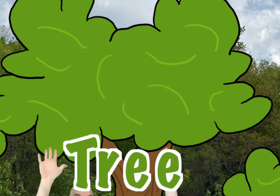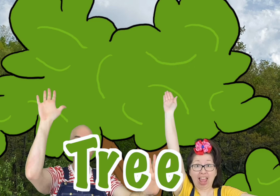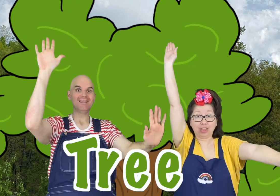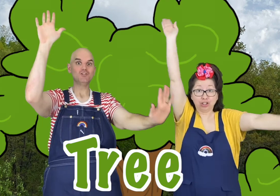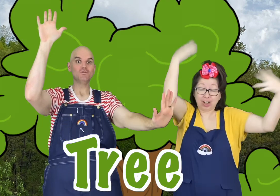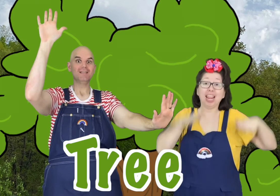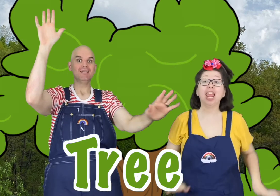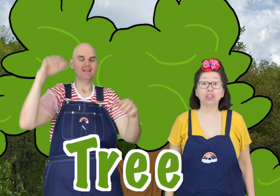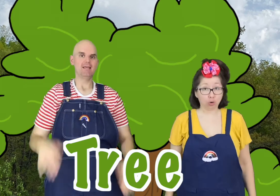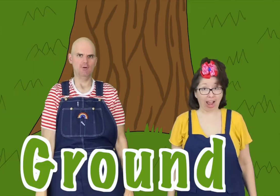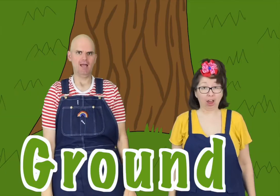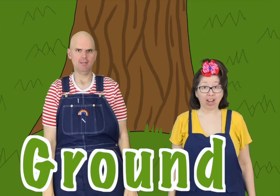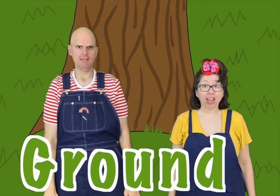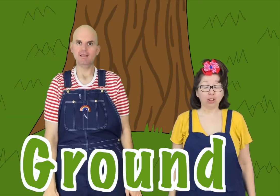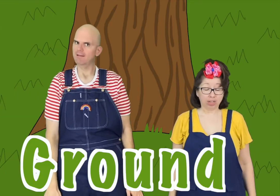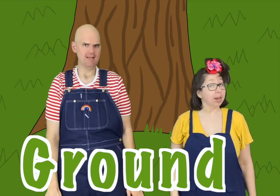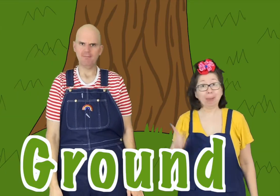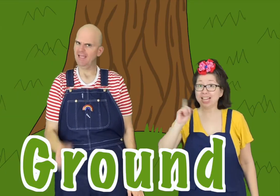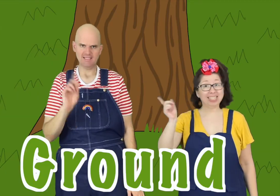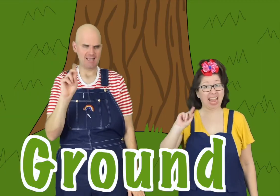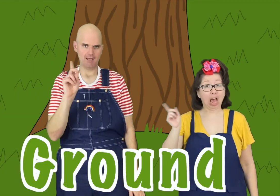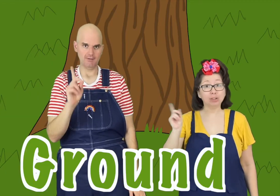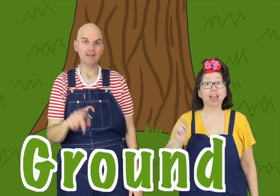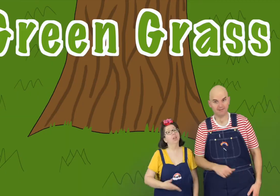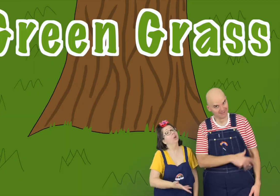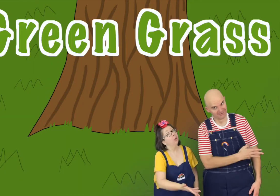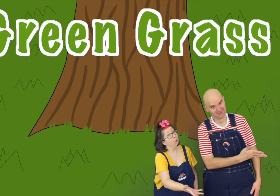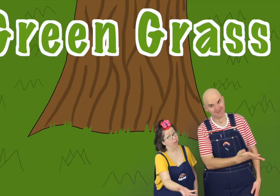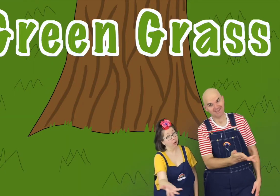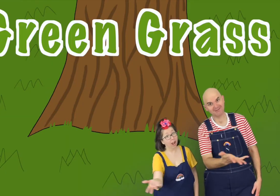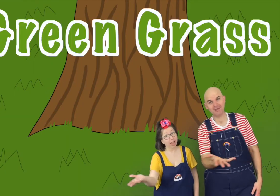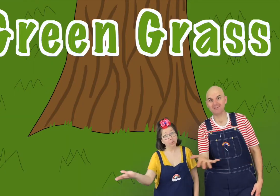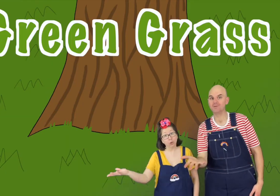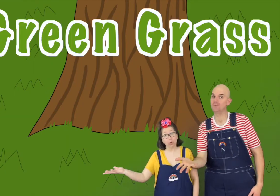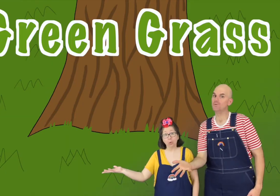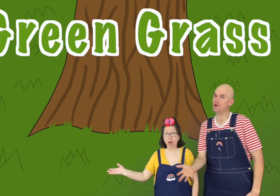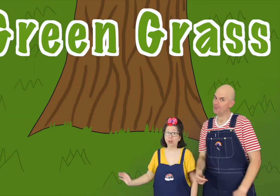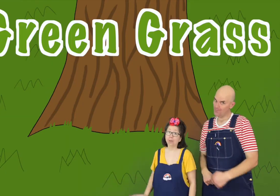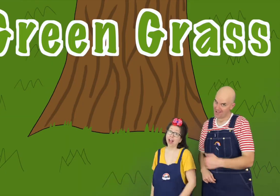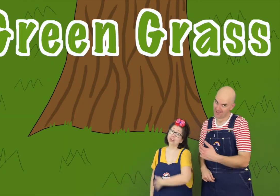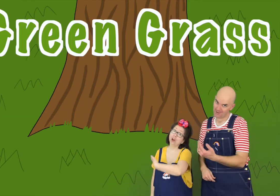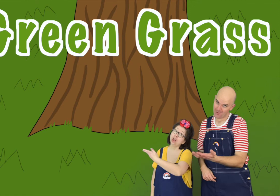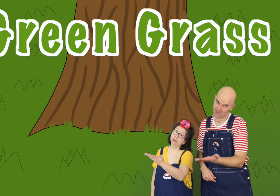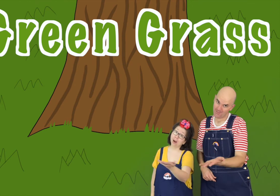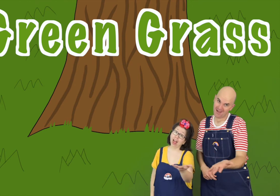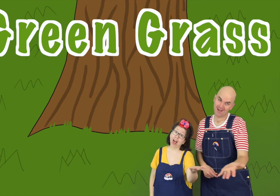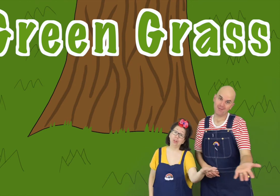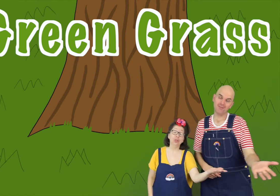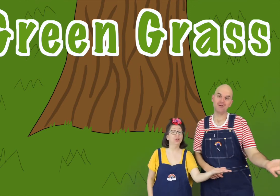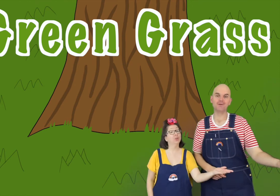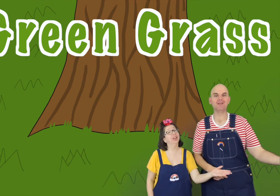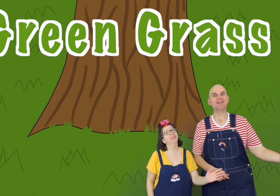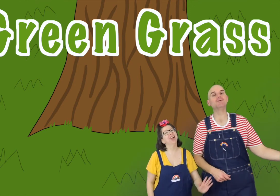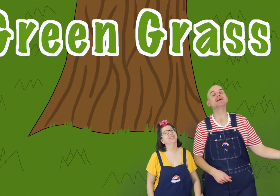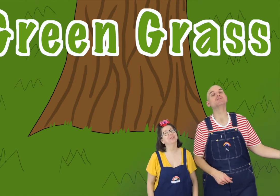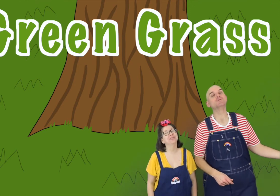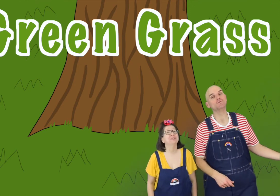And the tree in the ground, and it didn't make a sound. And the green grass grew all around, all around. The green grass grew